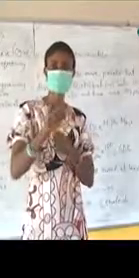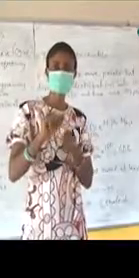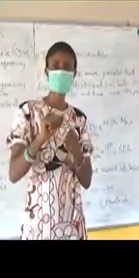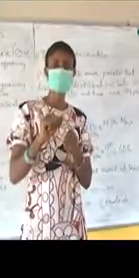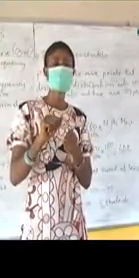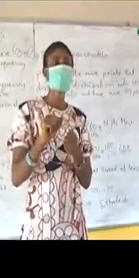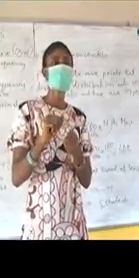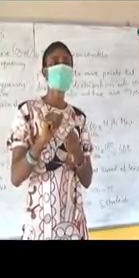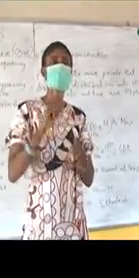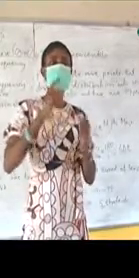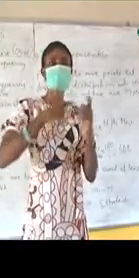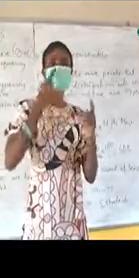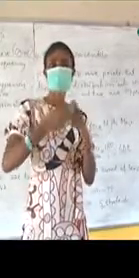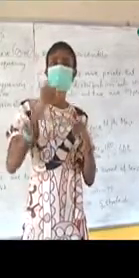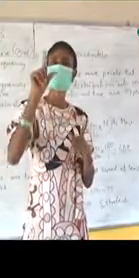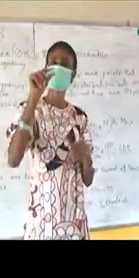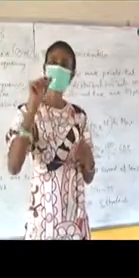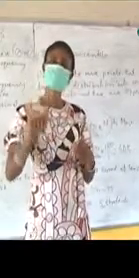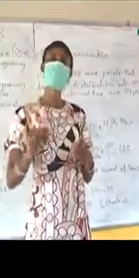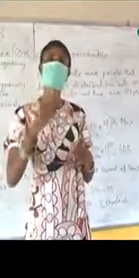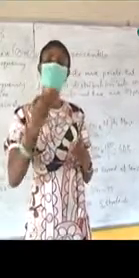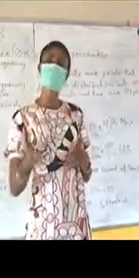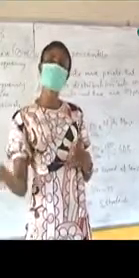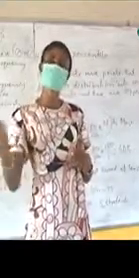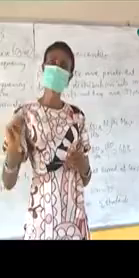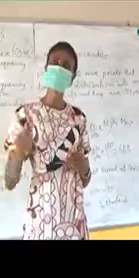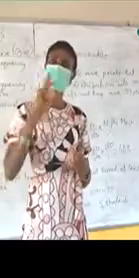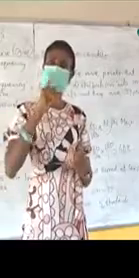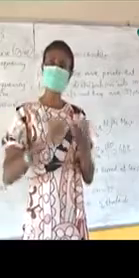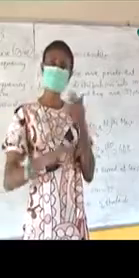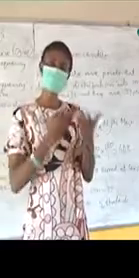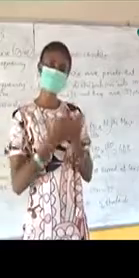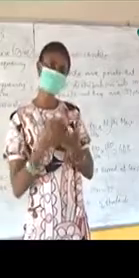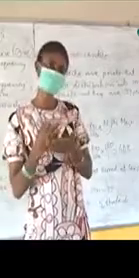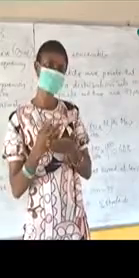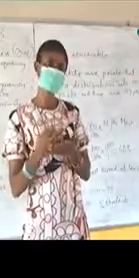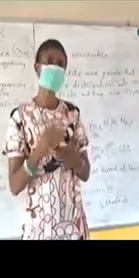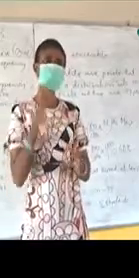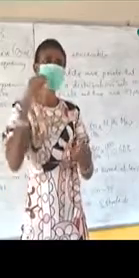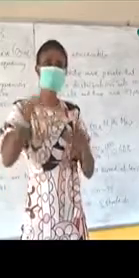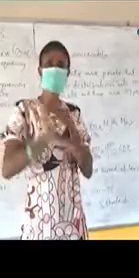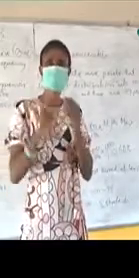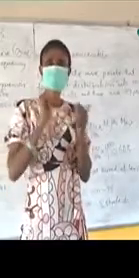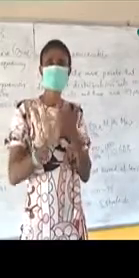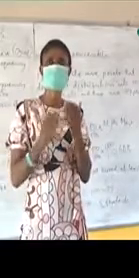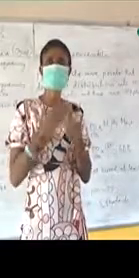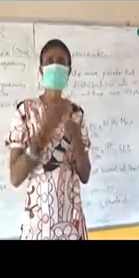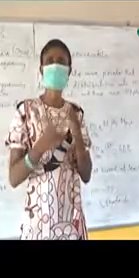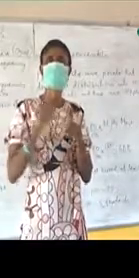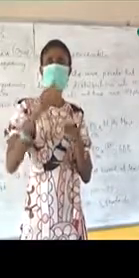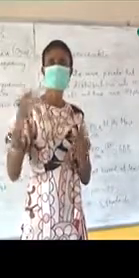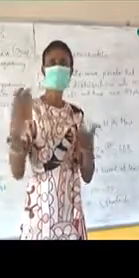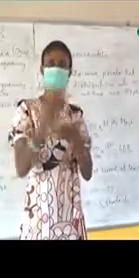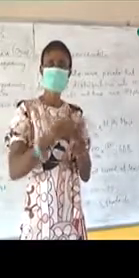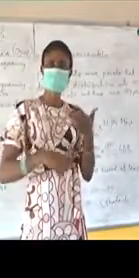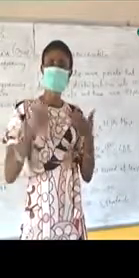are to pass, then 20% of them are to fail. So in that case, you take the